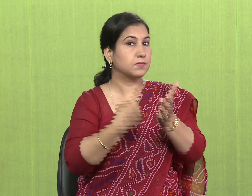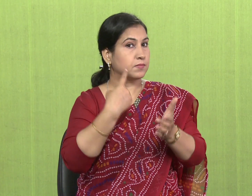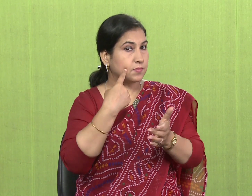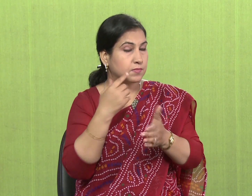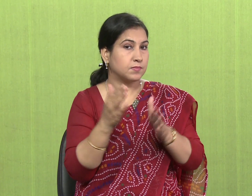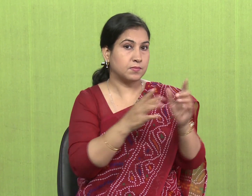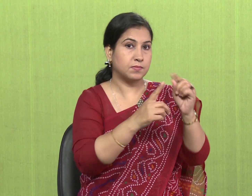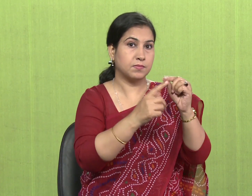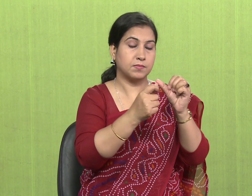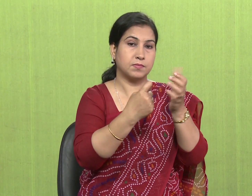aquaria,